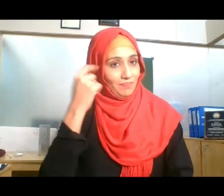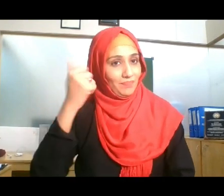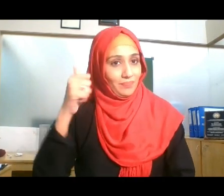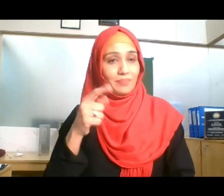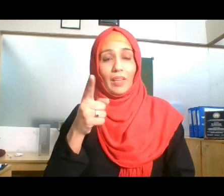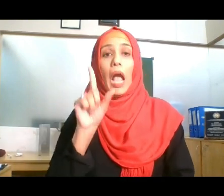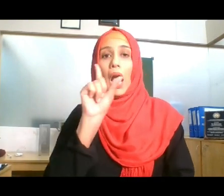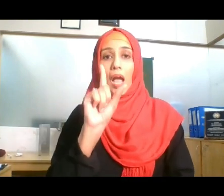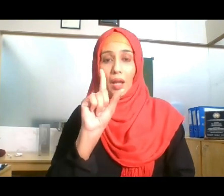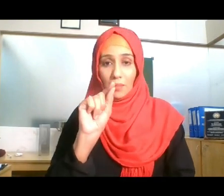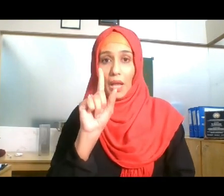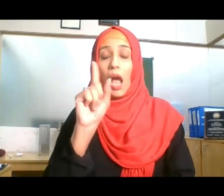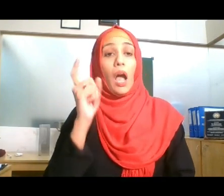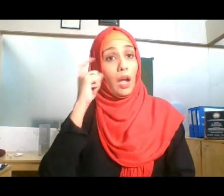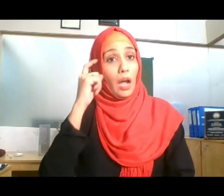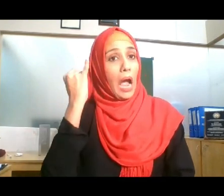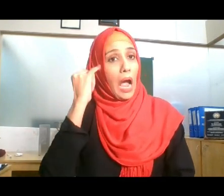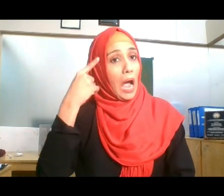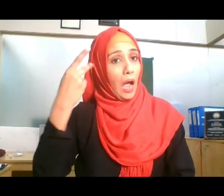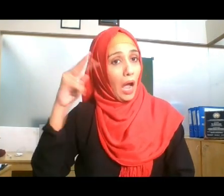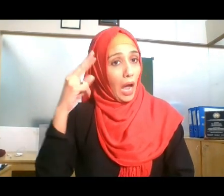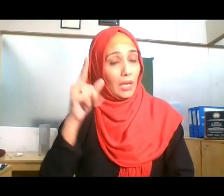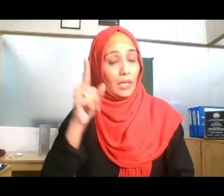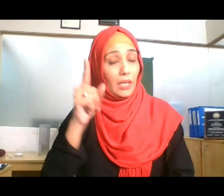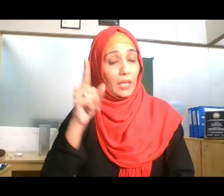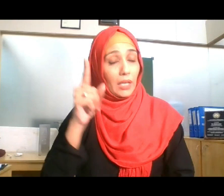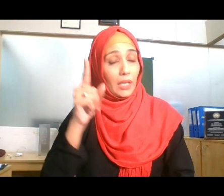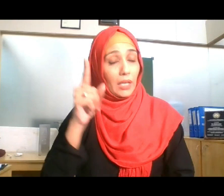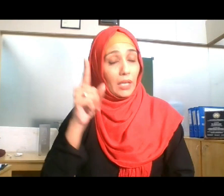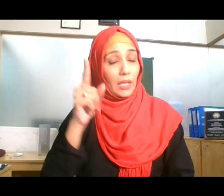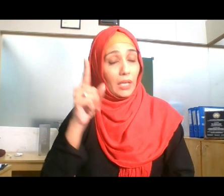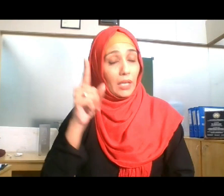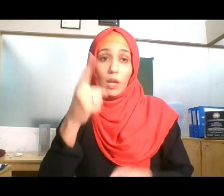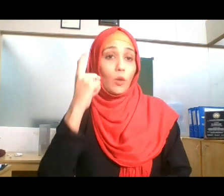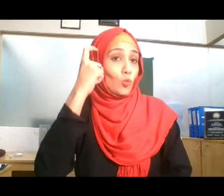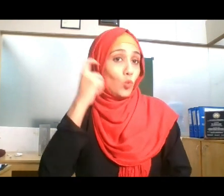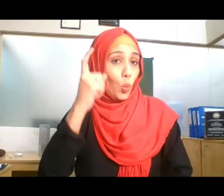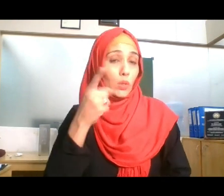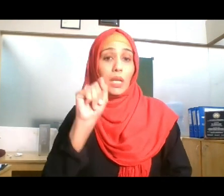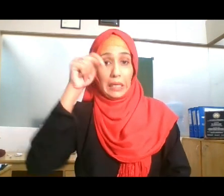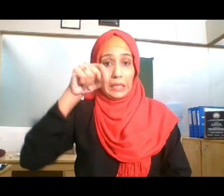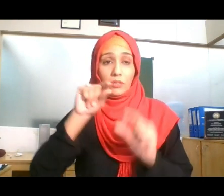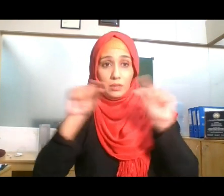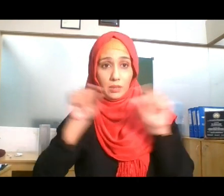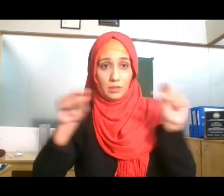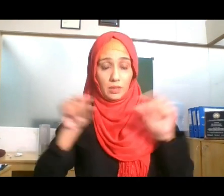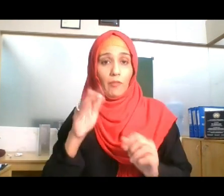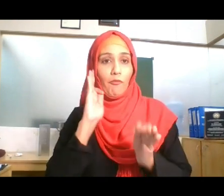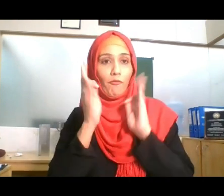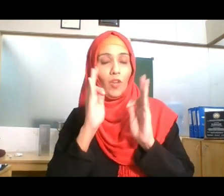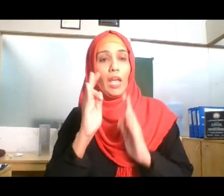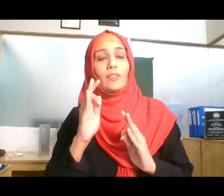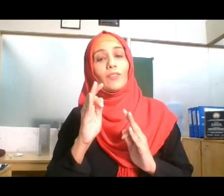share with us your suggestions, your thoughts, questions in the comments below on the Facebook page